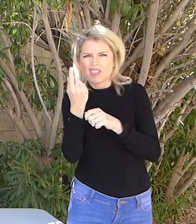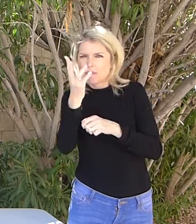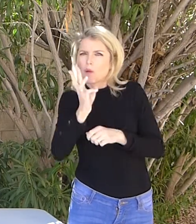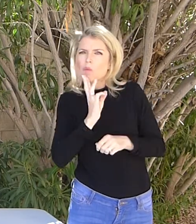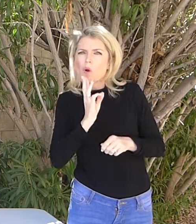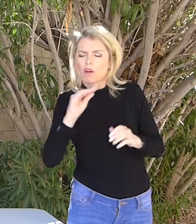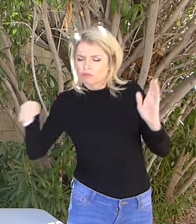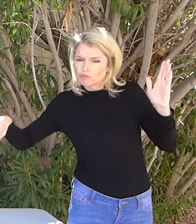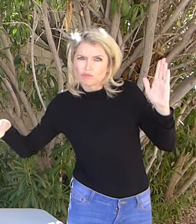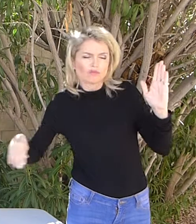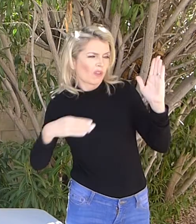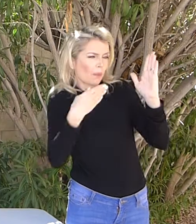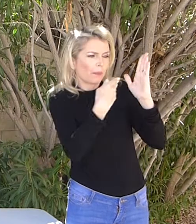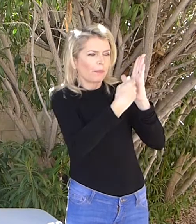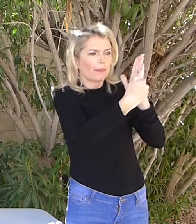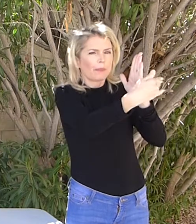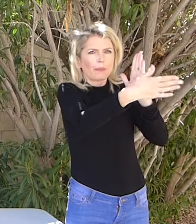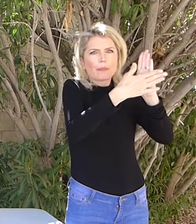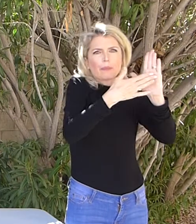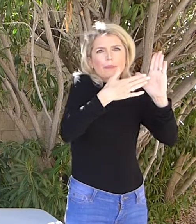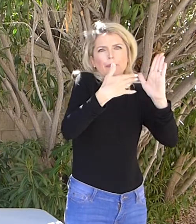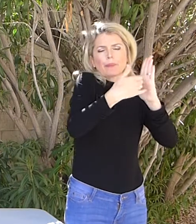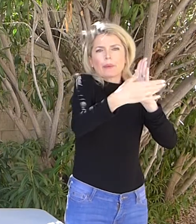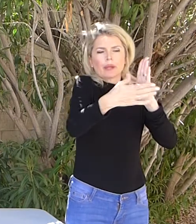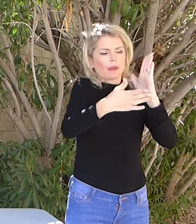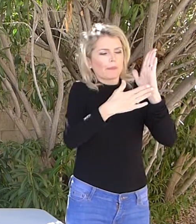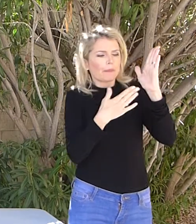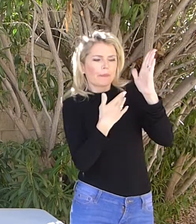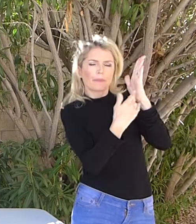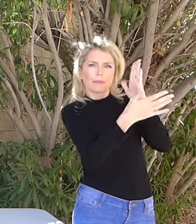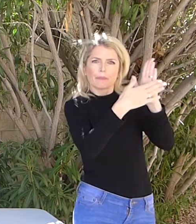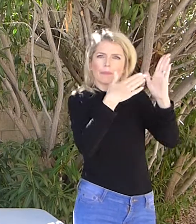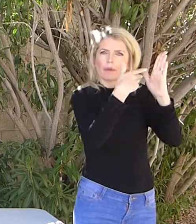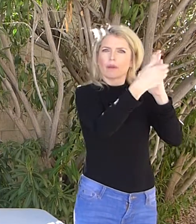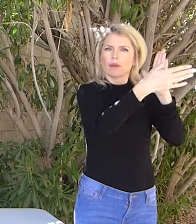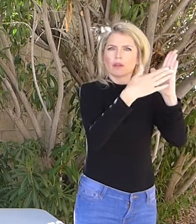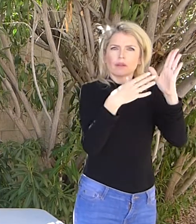to put a little blue, I'm going to go back and forth.